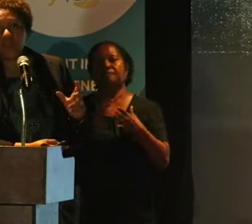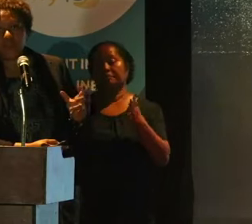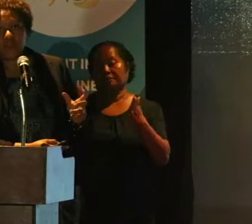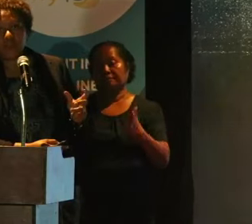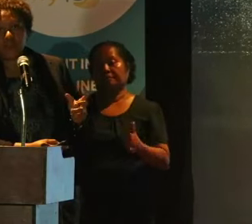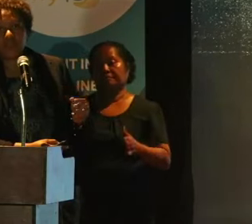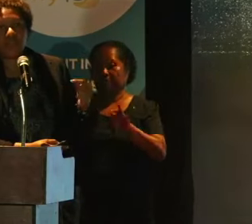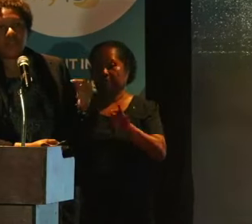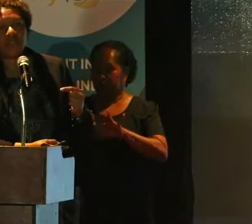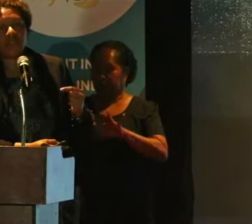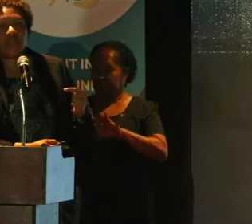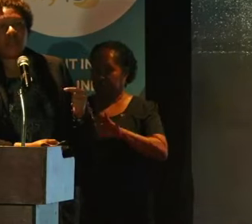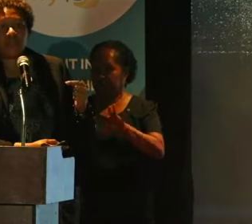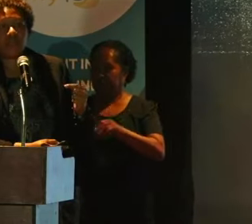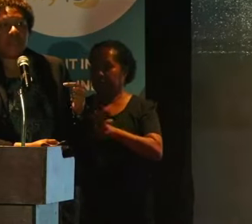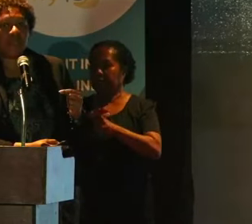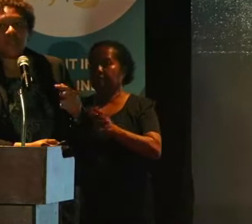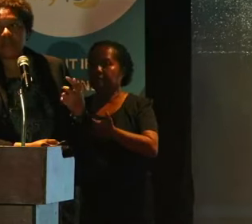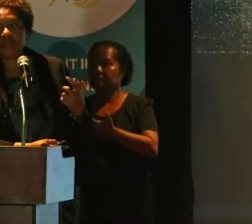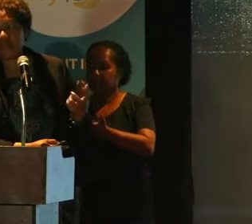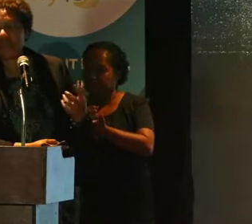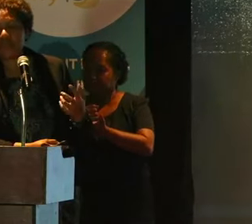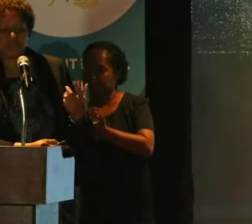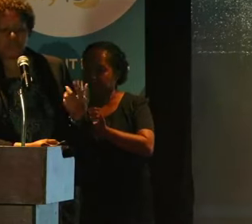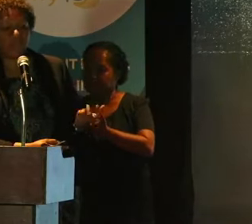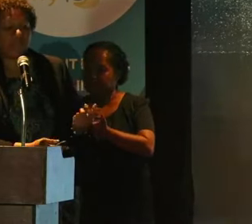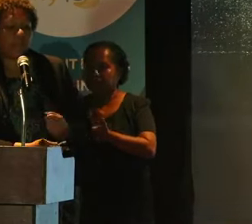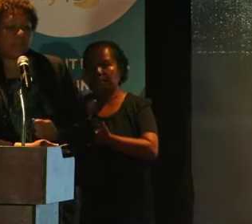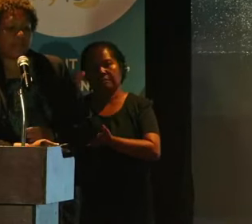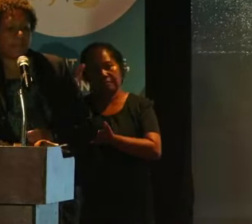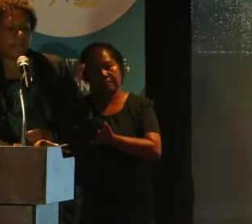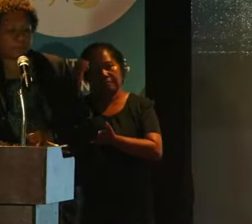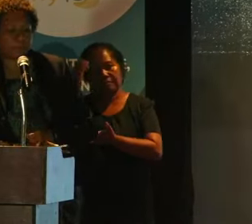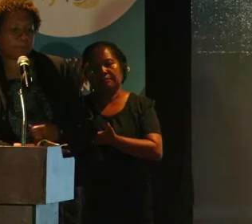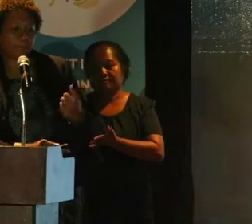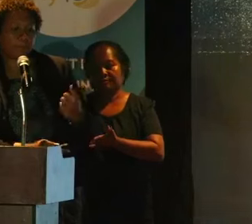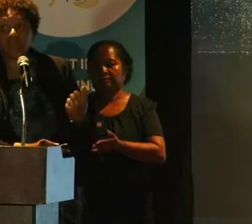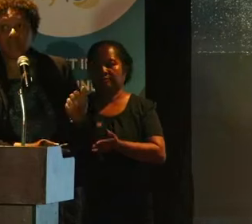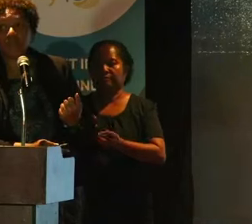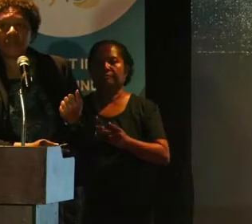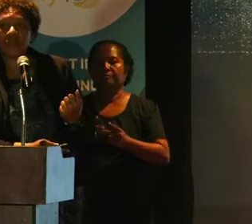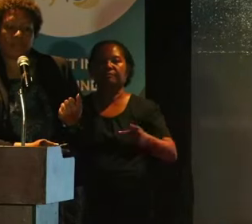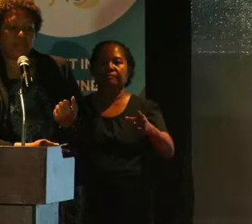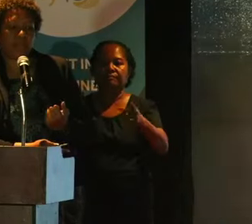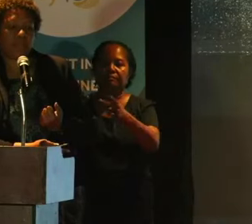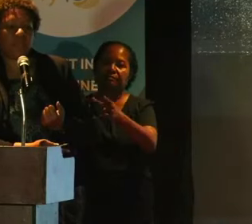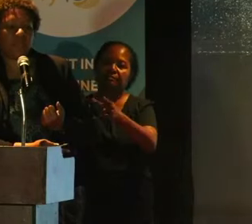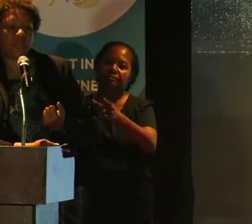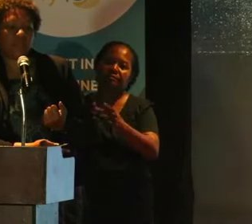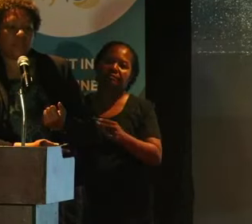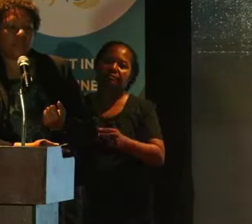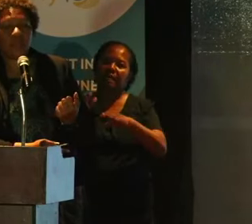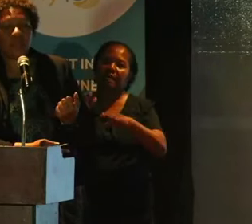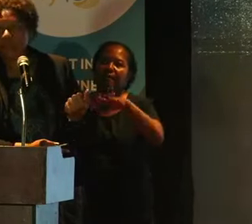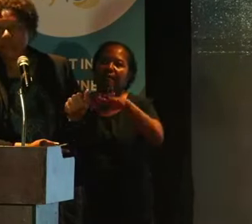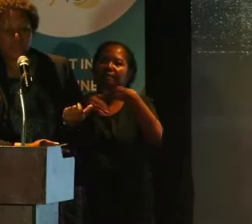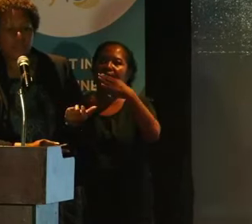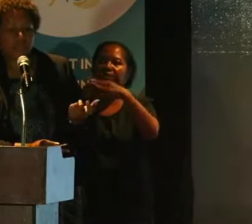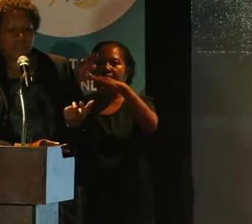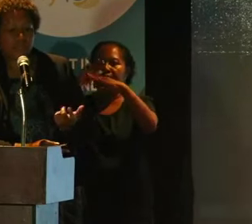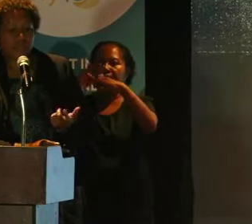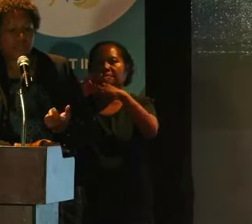planning approval process makes sure that you are trading in the appropriate or in the right place. You will require a building permit,